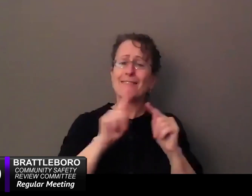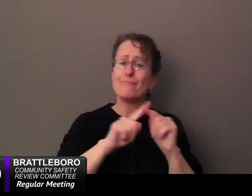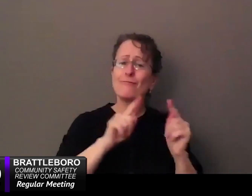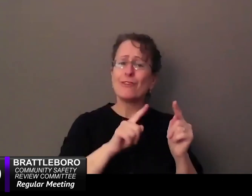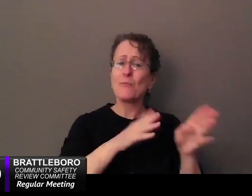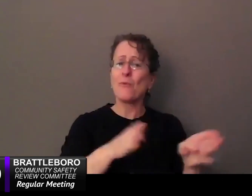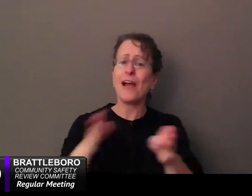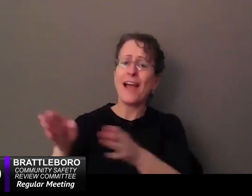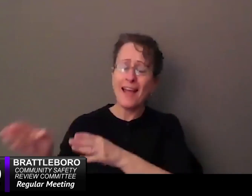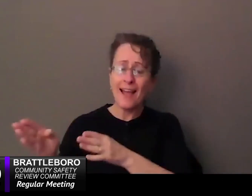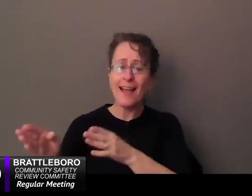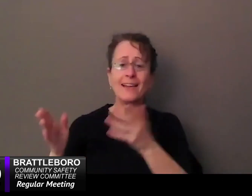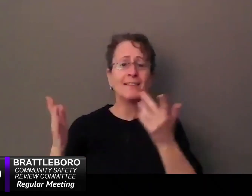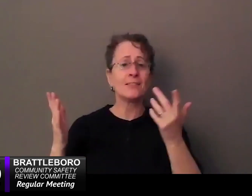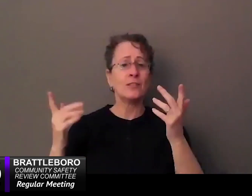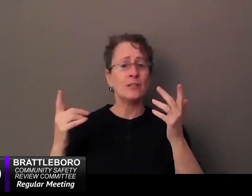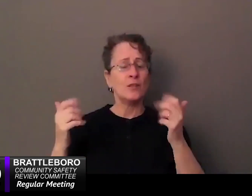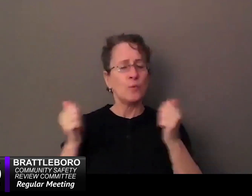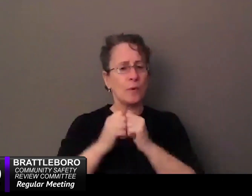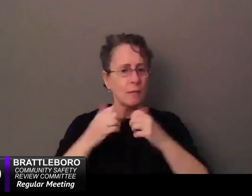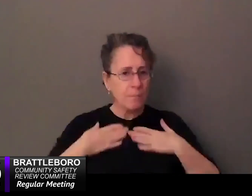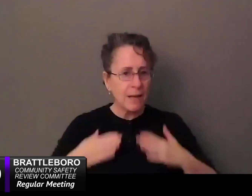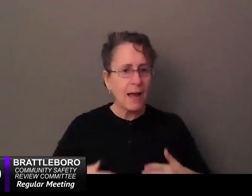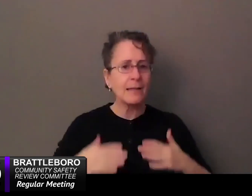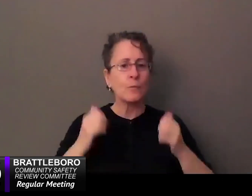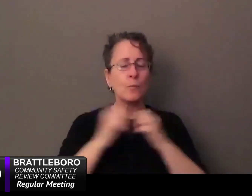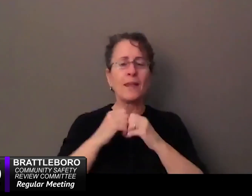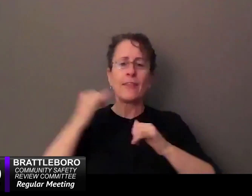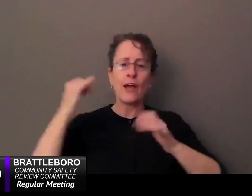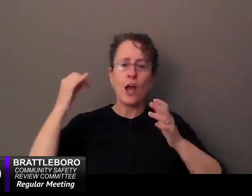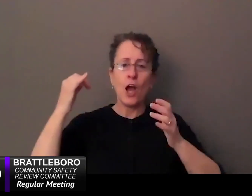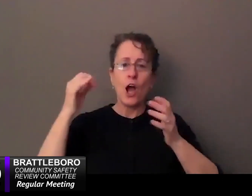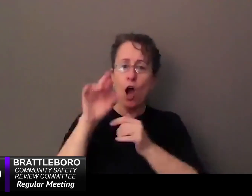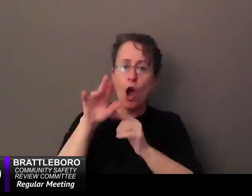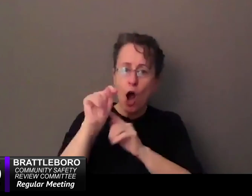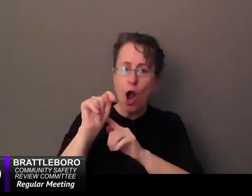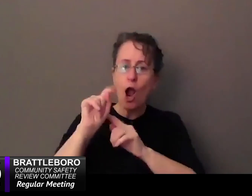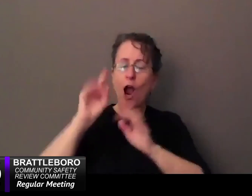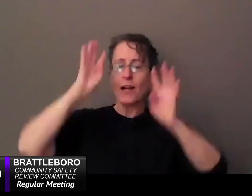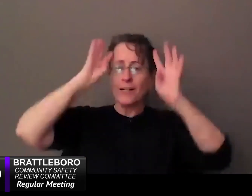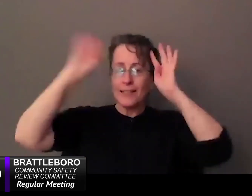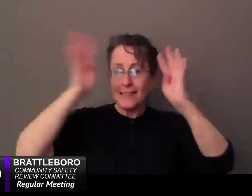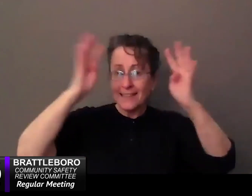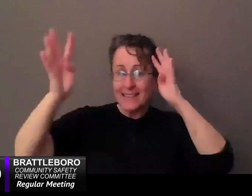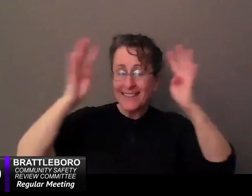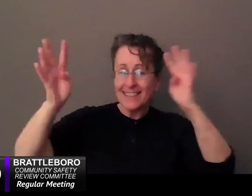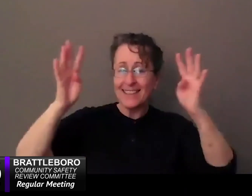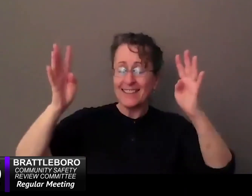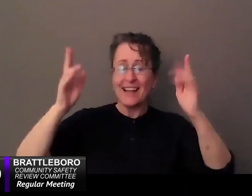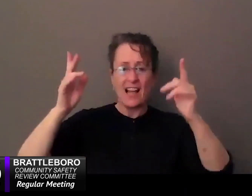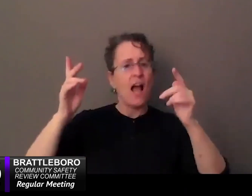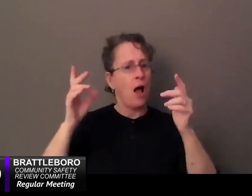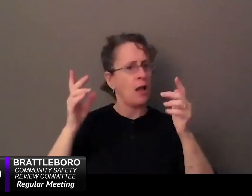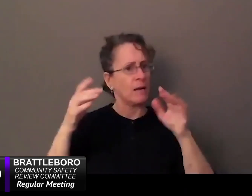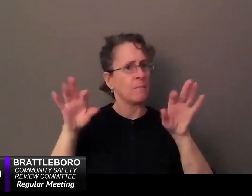that people had to the spaces, right? And we're going to not only make sure that we're providing access, attunement to safety,